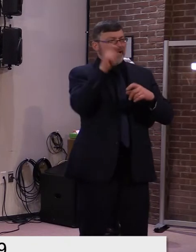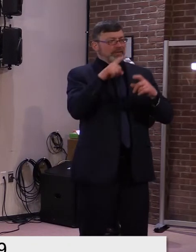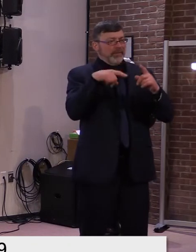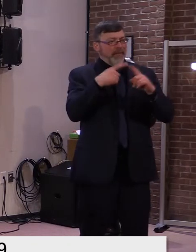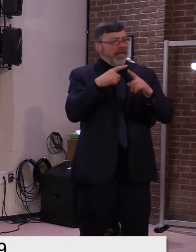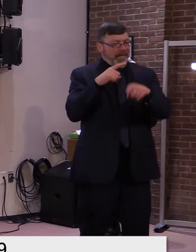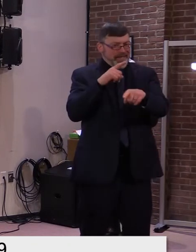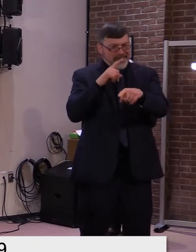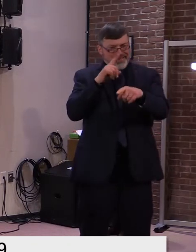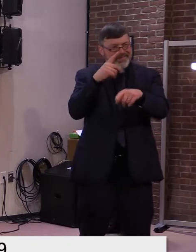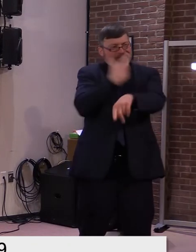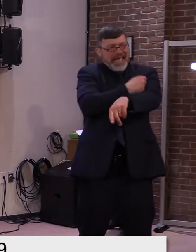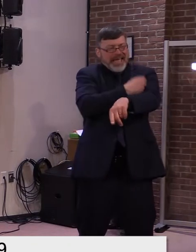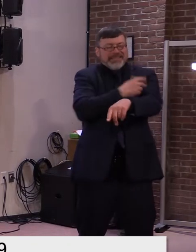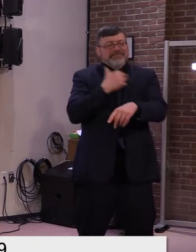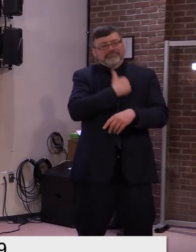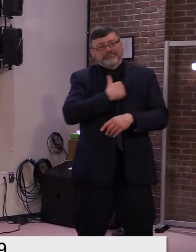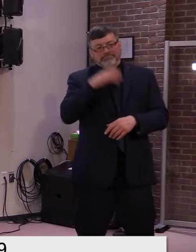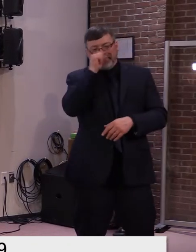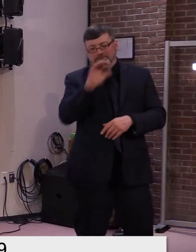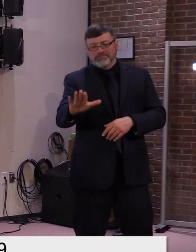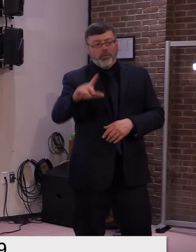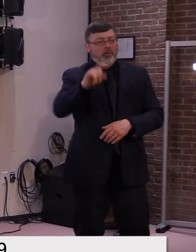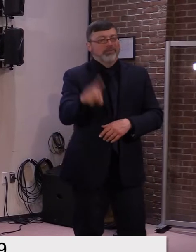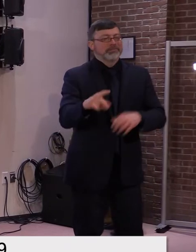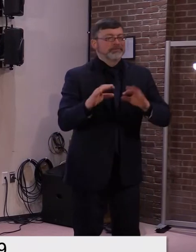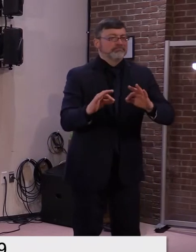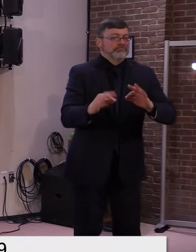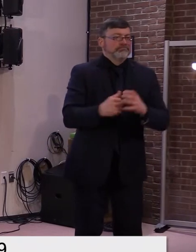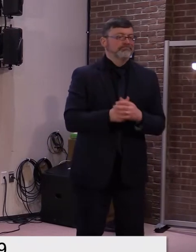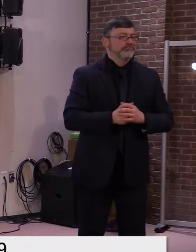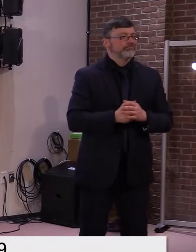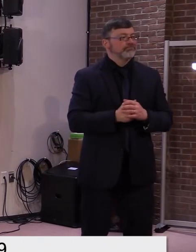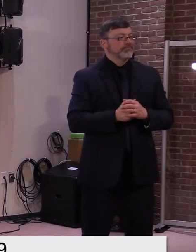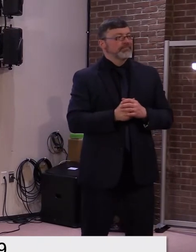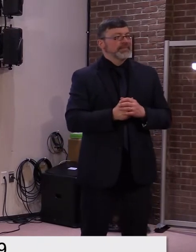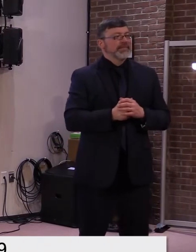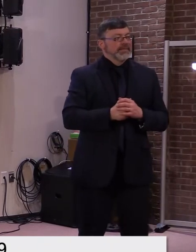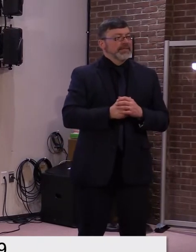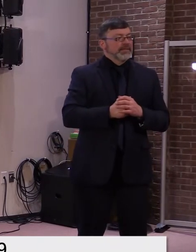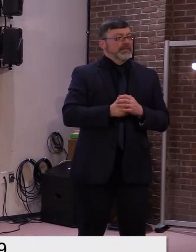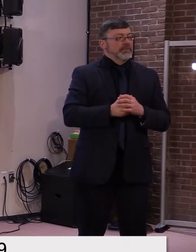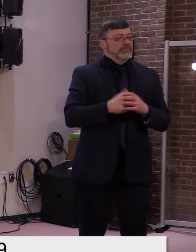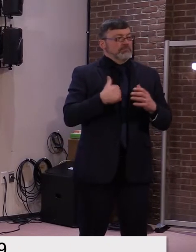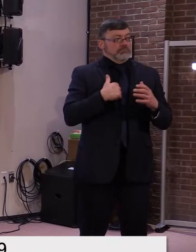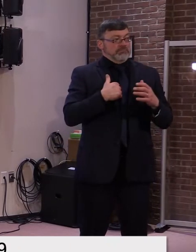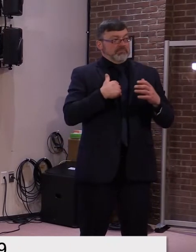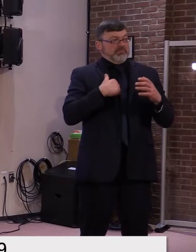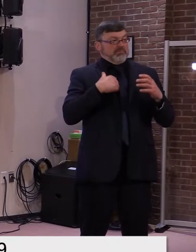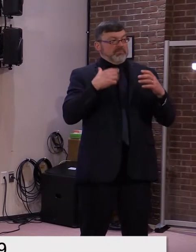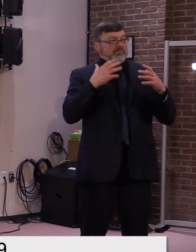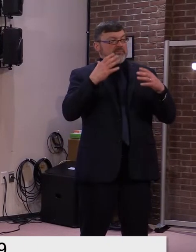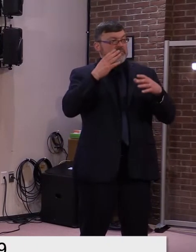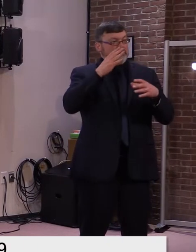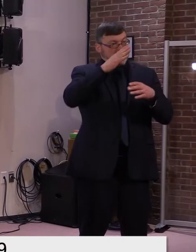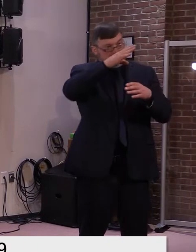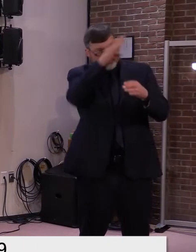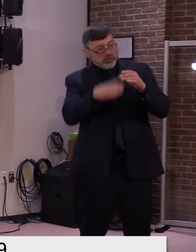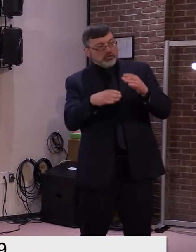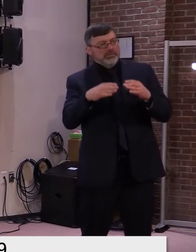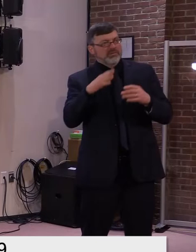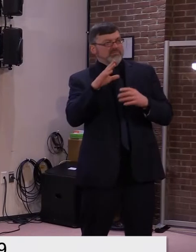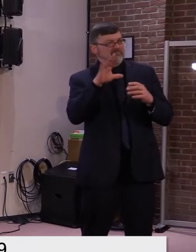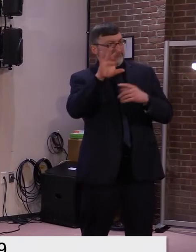good morning, everyone. I just got off from our eighth call with fellow governors in the White House, and we did hear